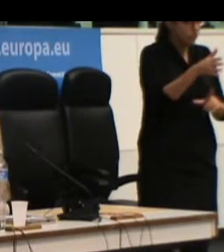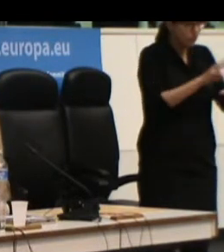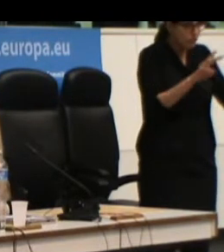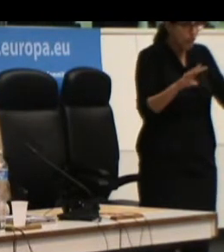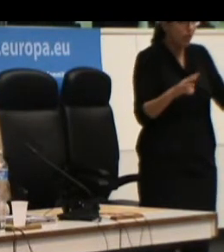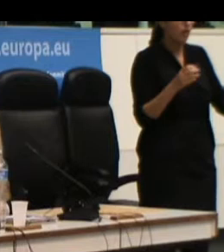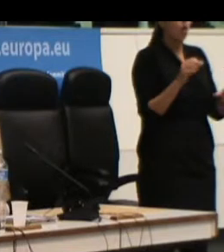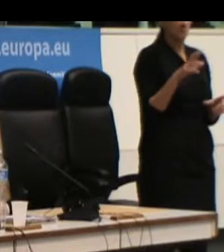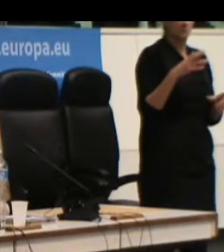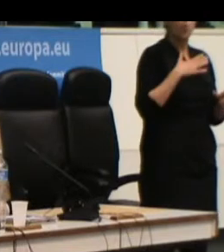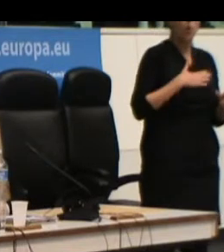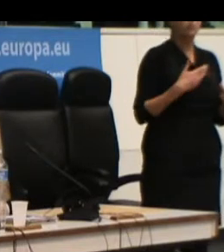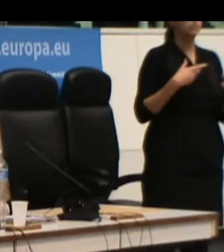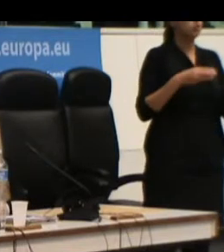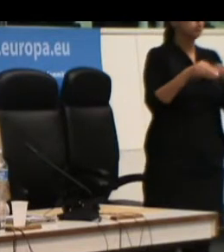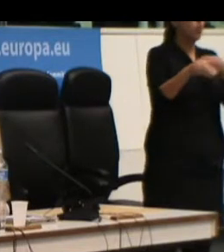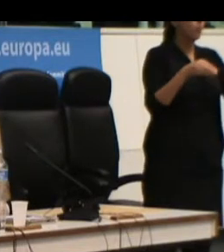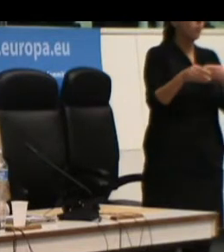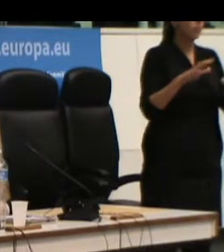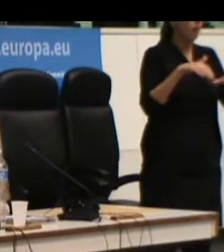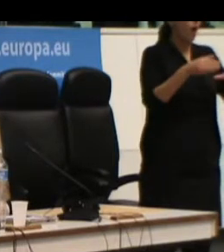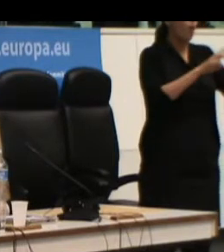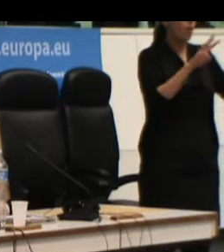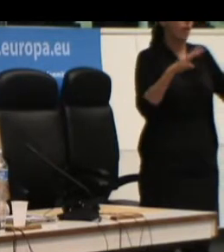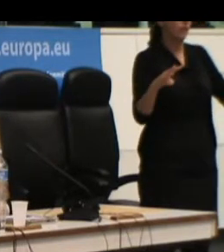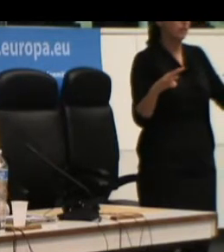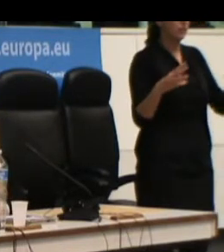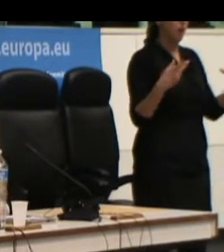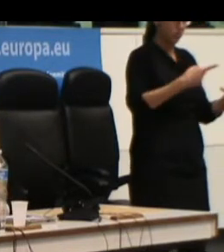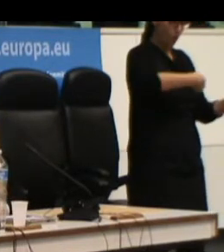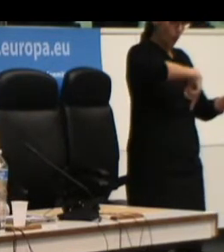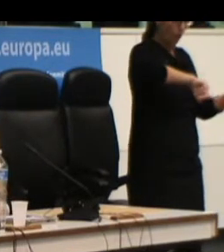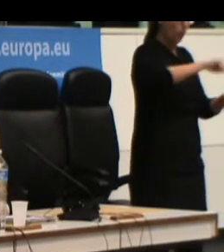So a really interesting mix of people.